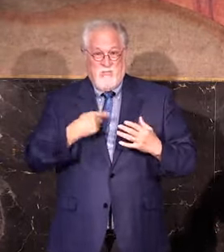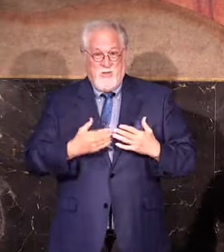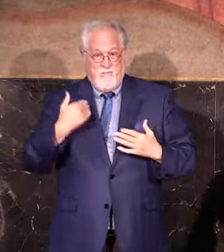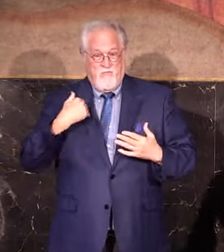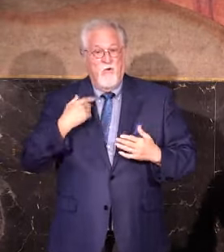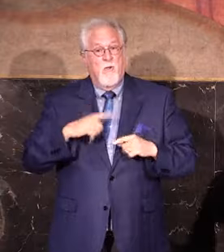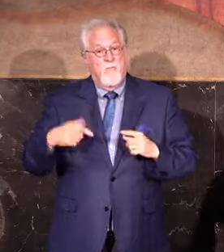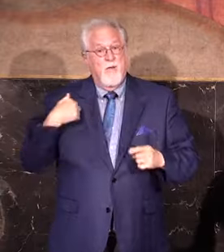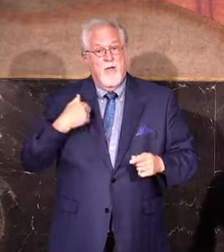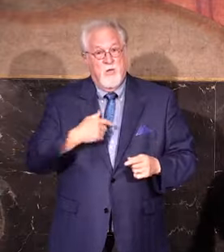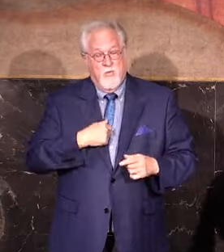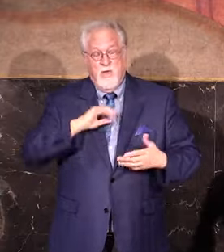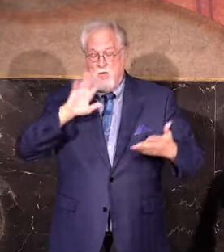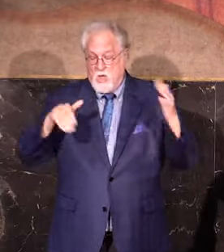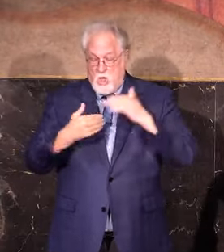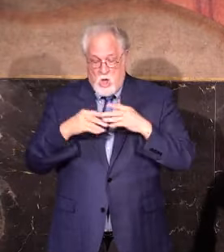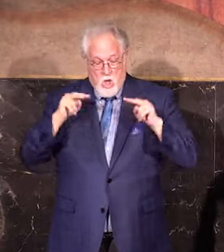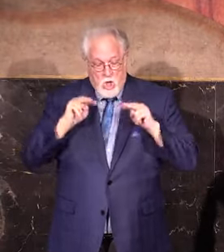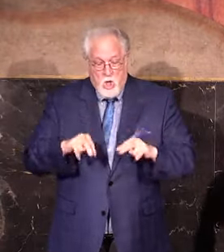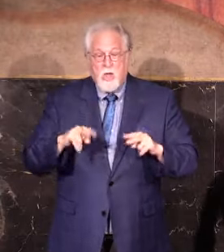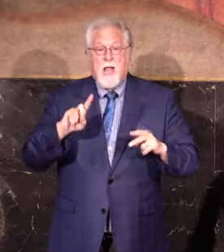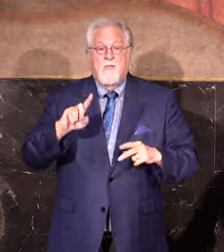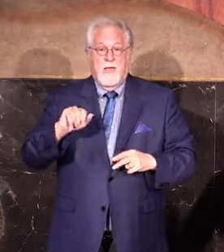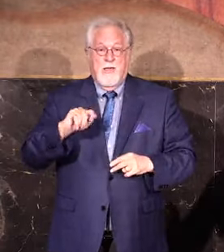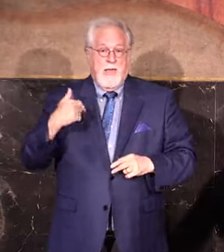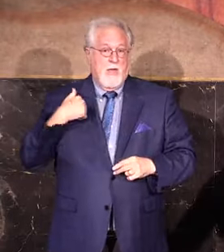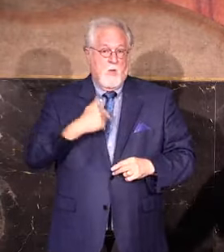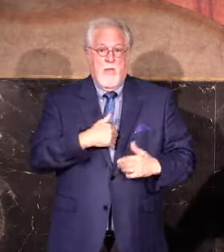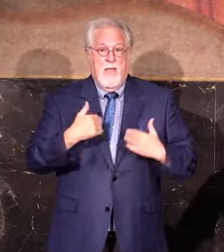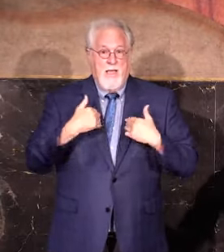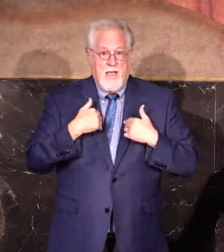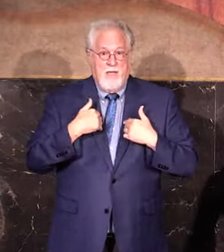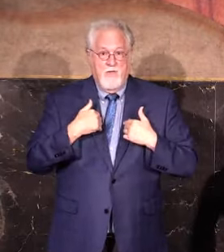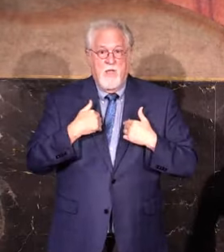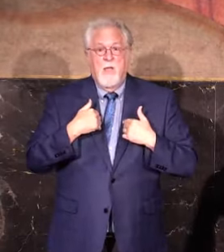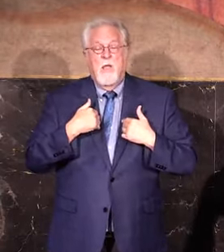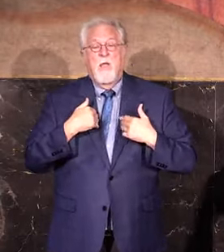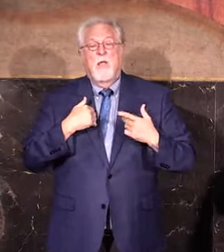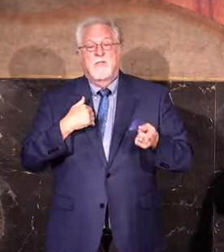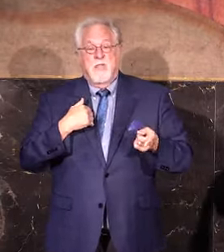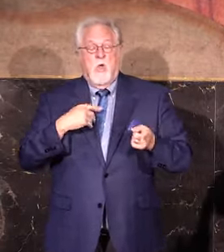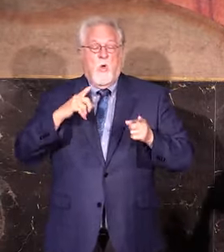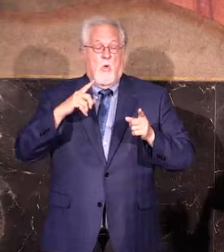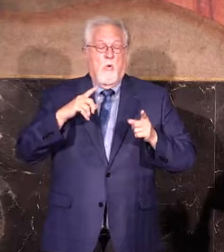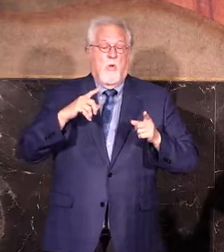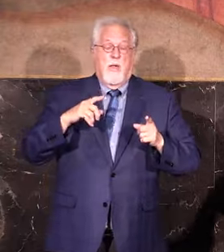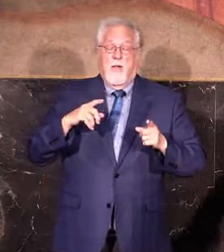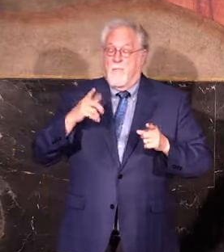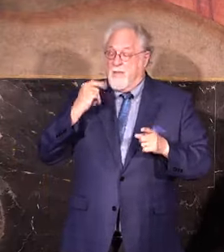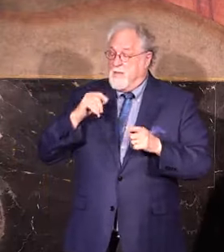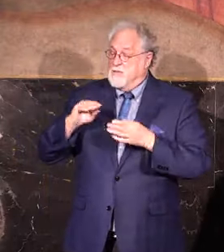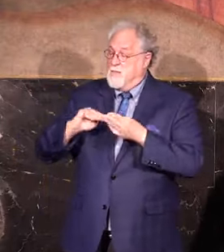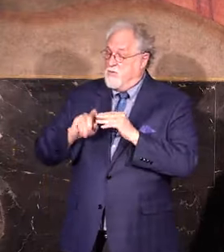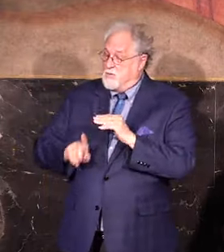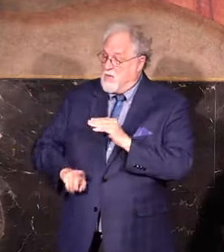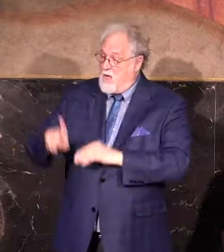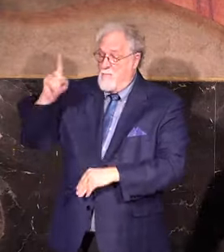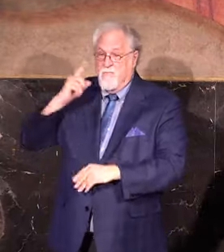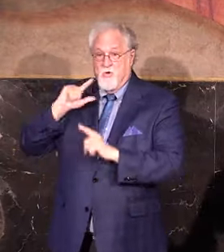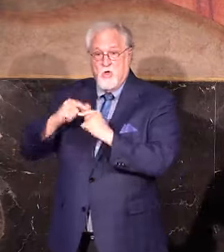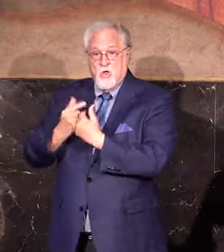we really holistically look at what are the data that we have. So if we see cases increasing because we've been surging into nursing homes, into different congregate